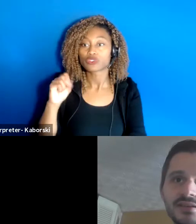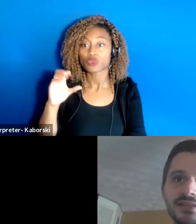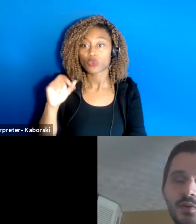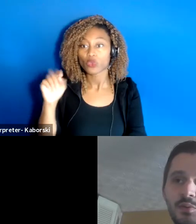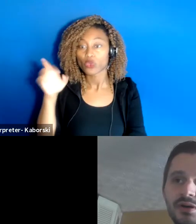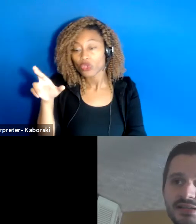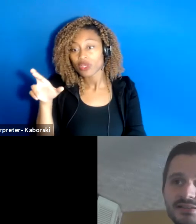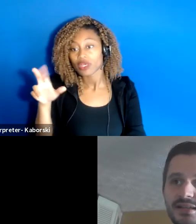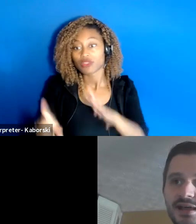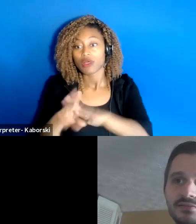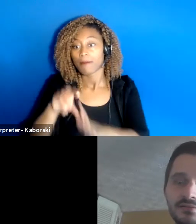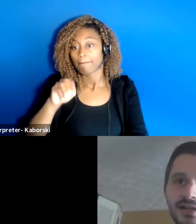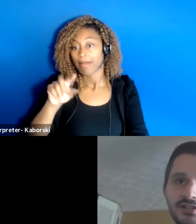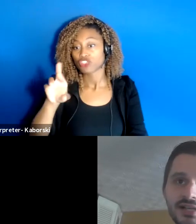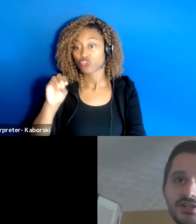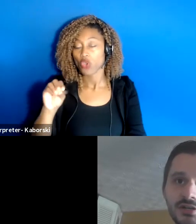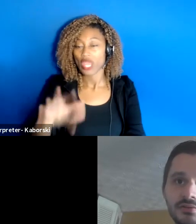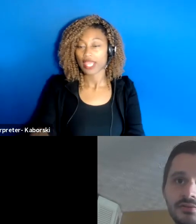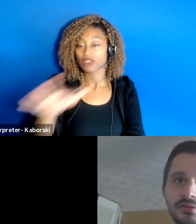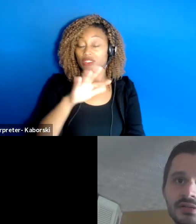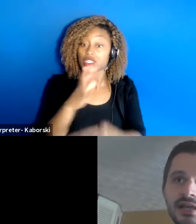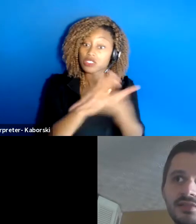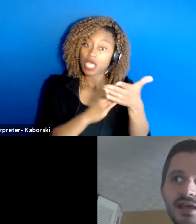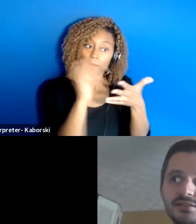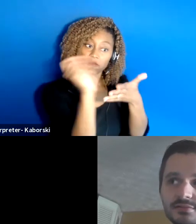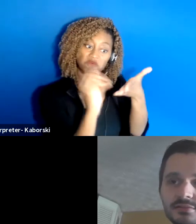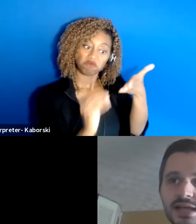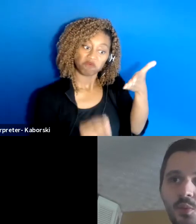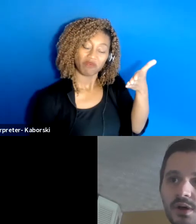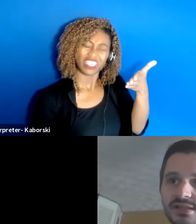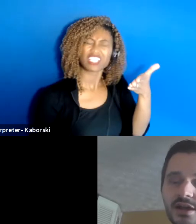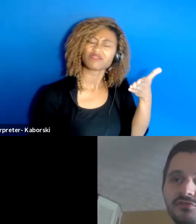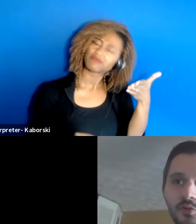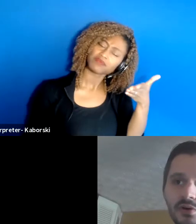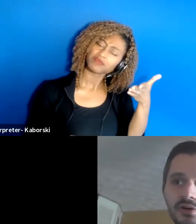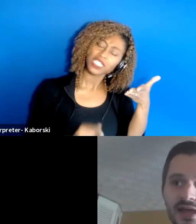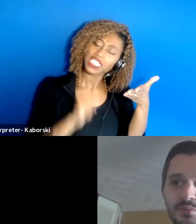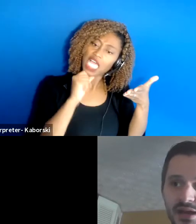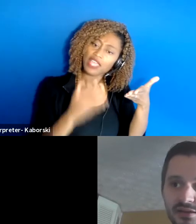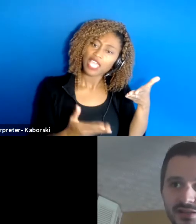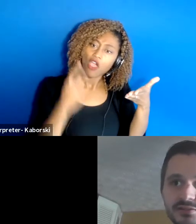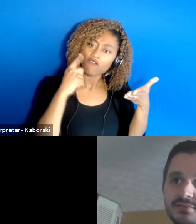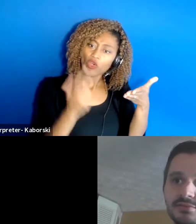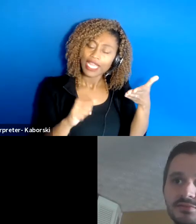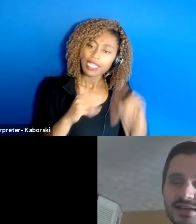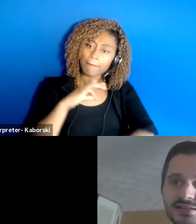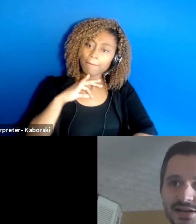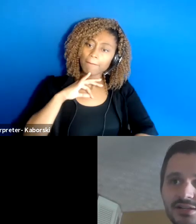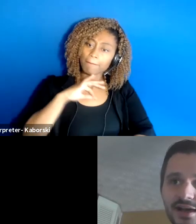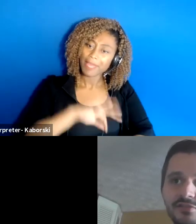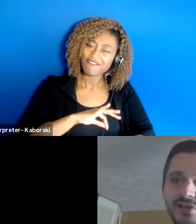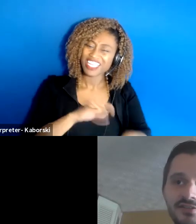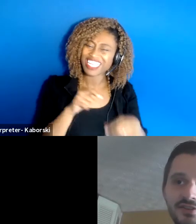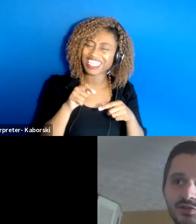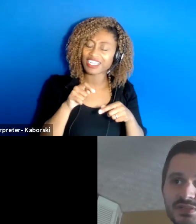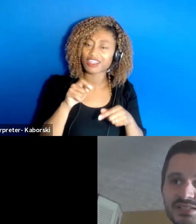certain things that were put into that legislation that it wasn't there for any benefit